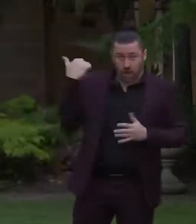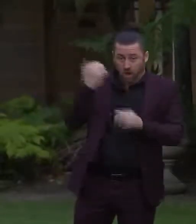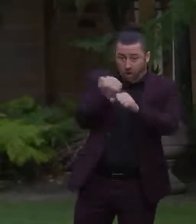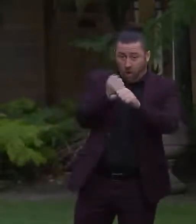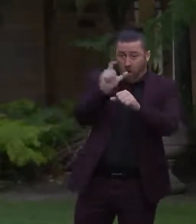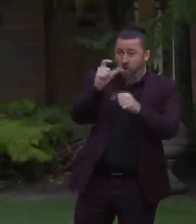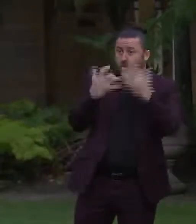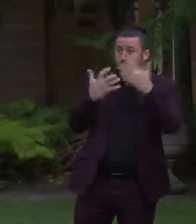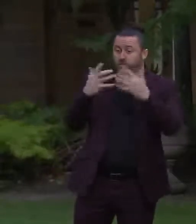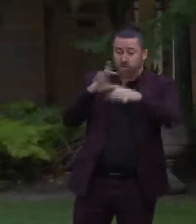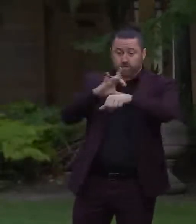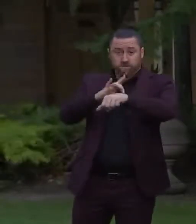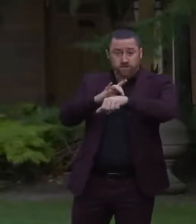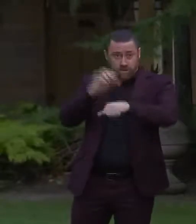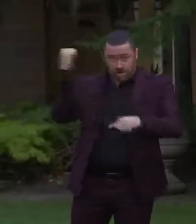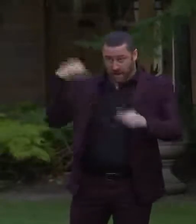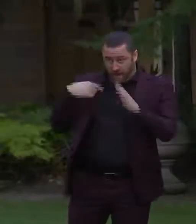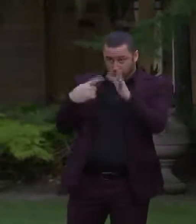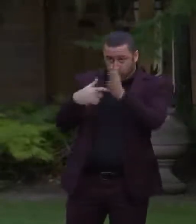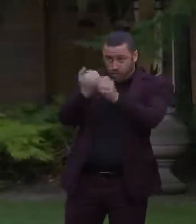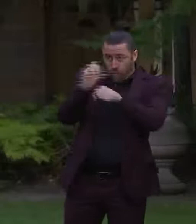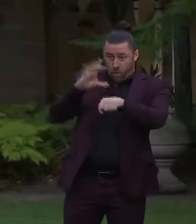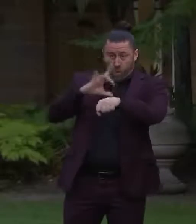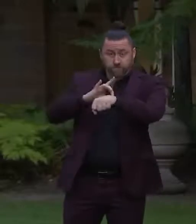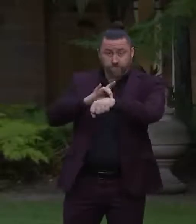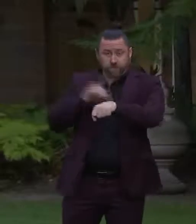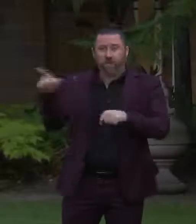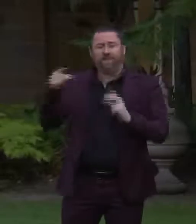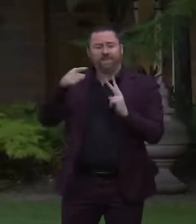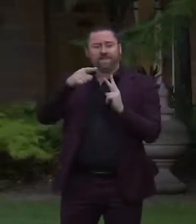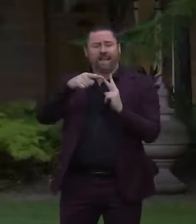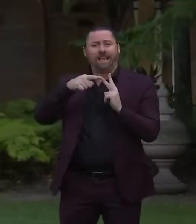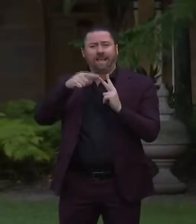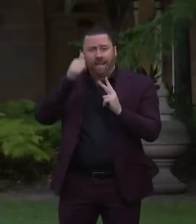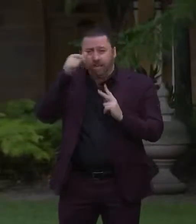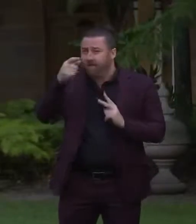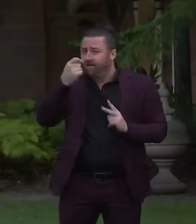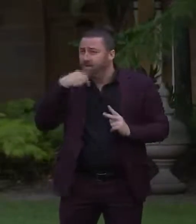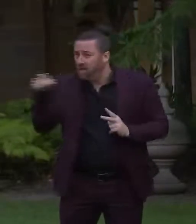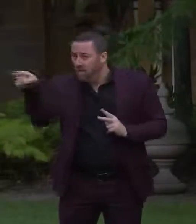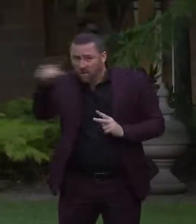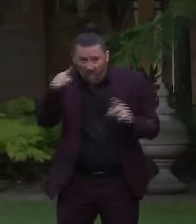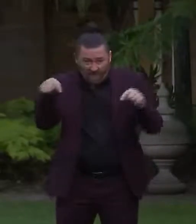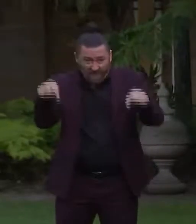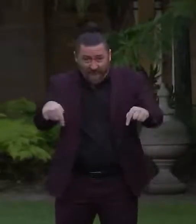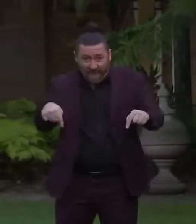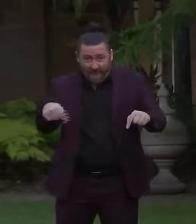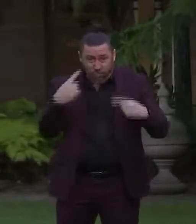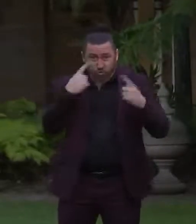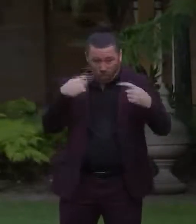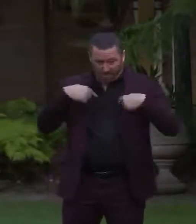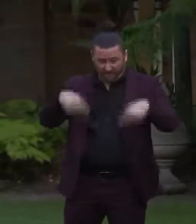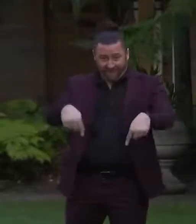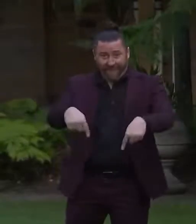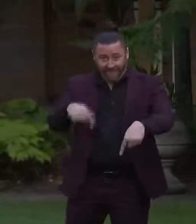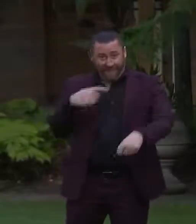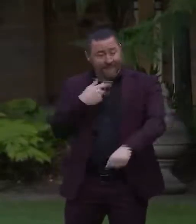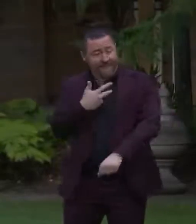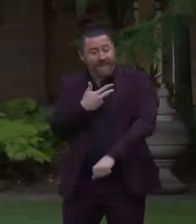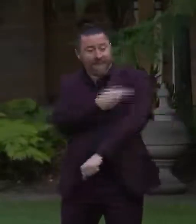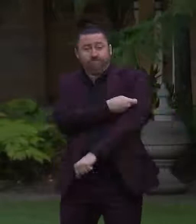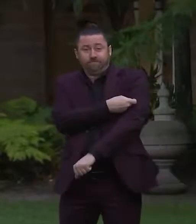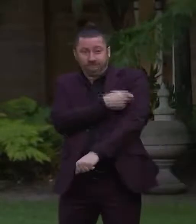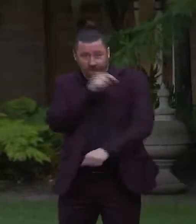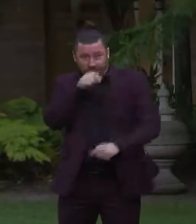University Hospital where they were undertaking their second vaccines. You'll all remember that. Some of you were actually there with me. And we were